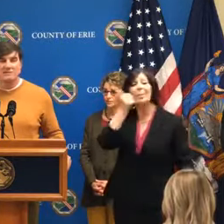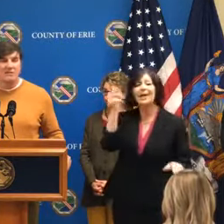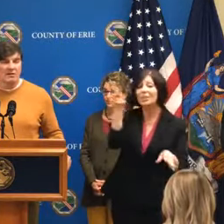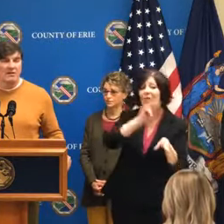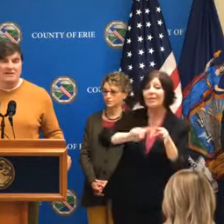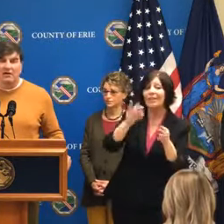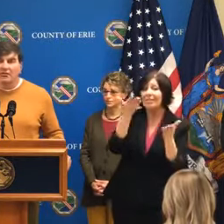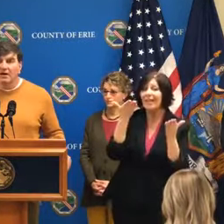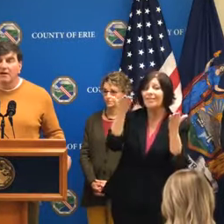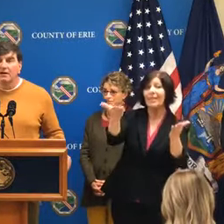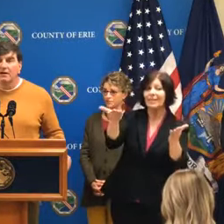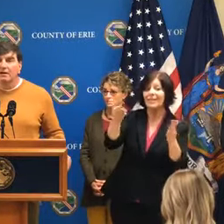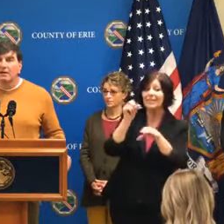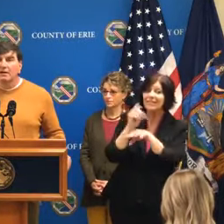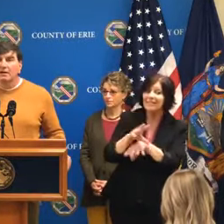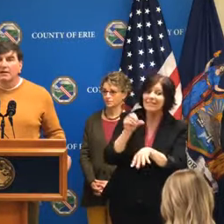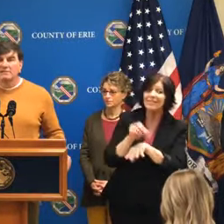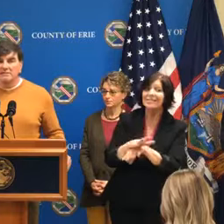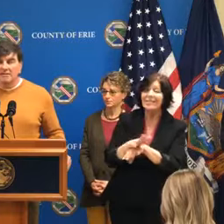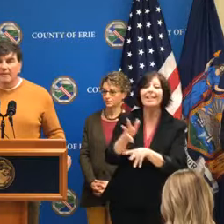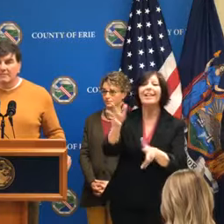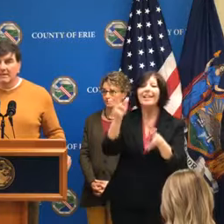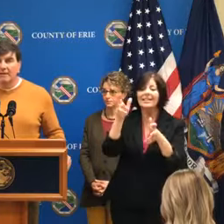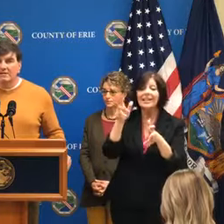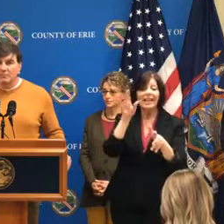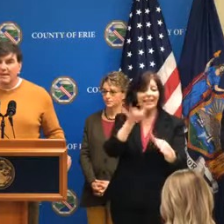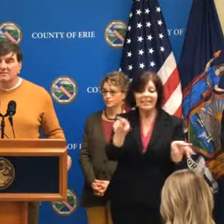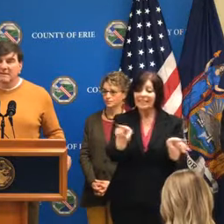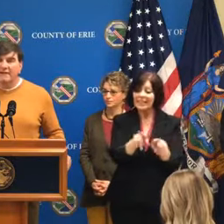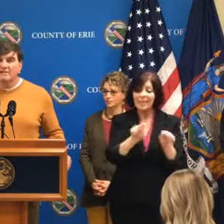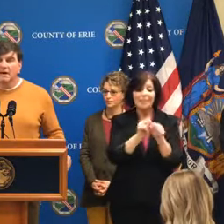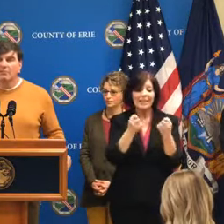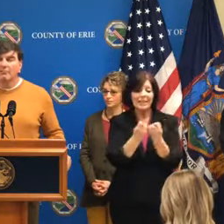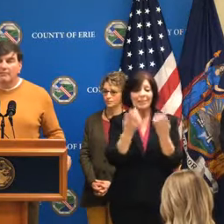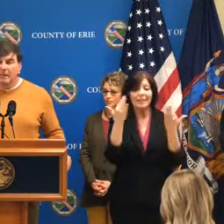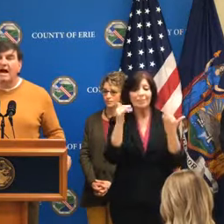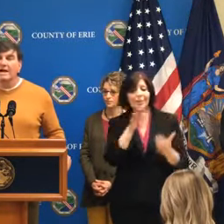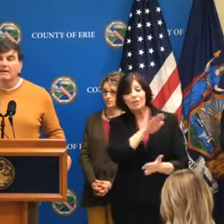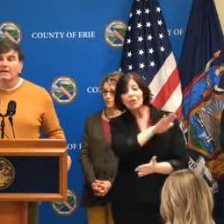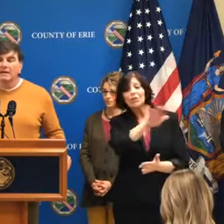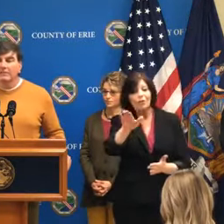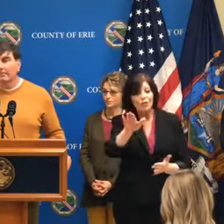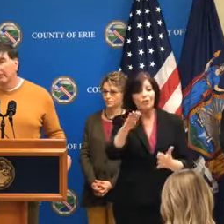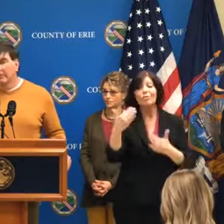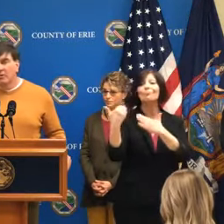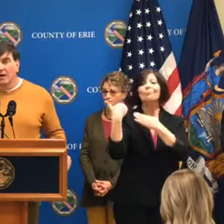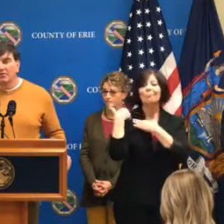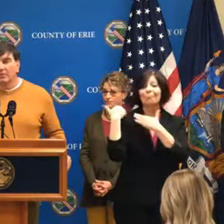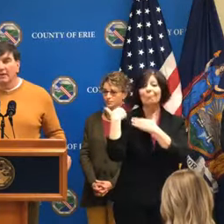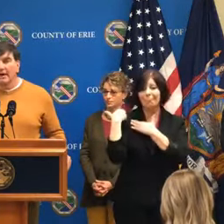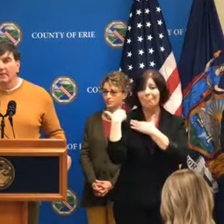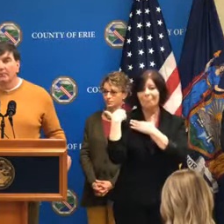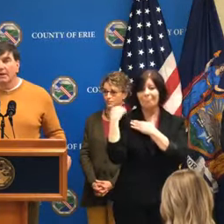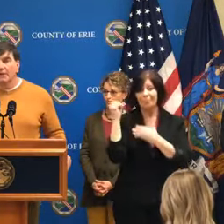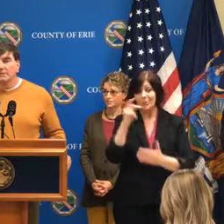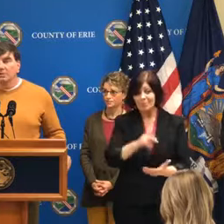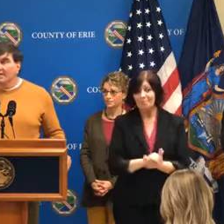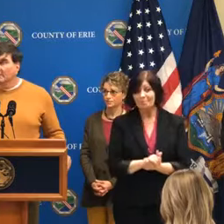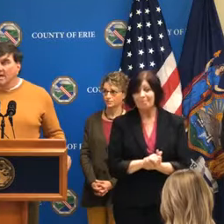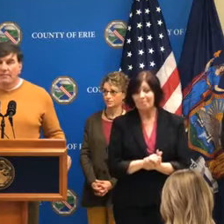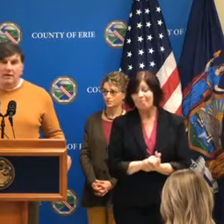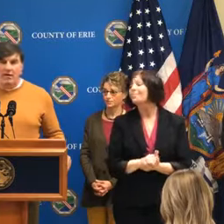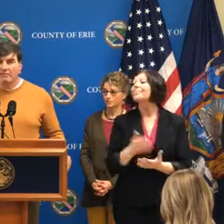advice that there is out there, is the same team that expects that type of reply from the people that are watching right now.